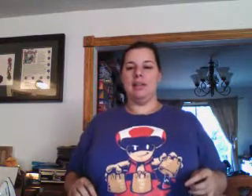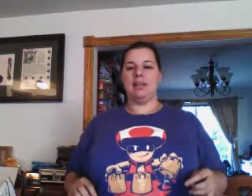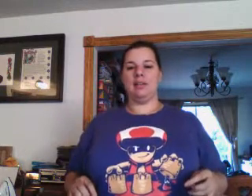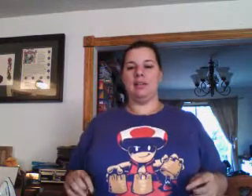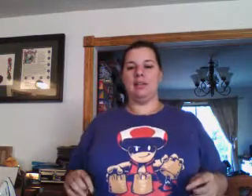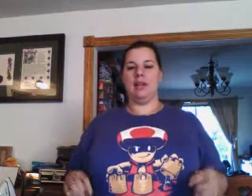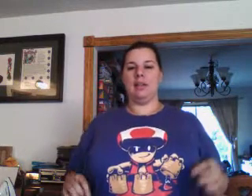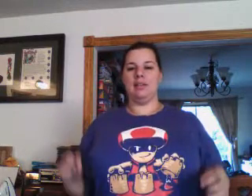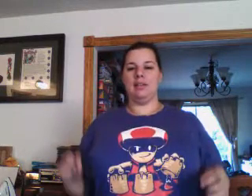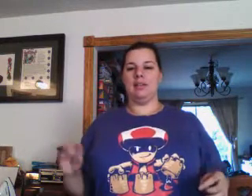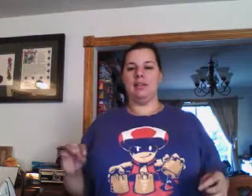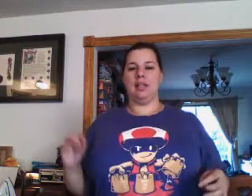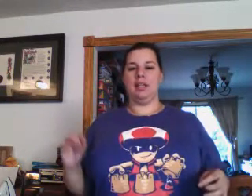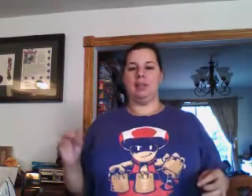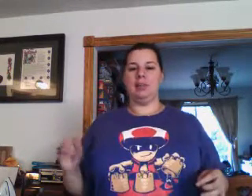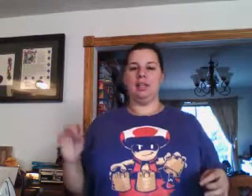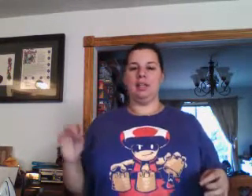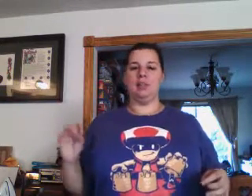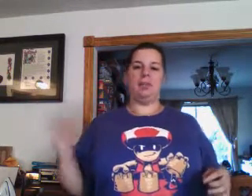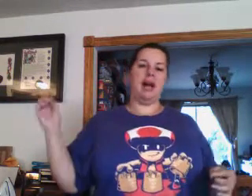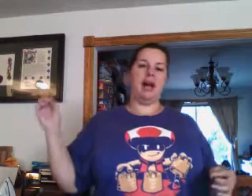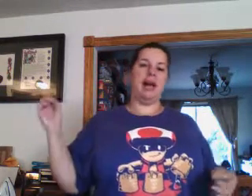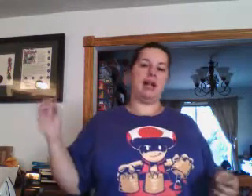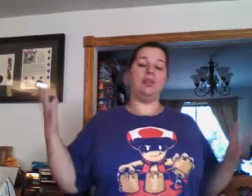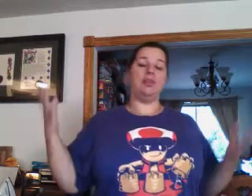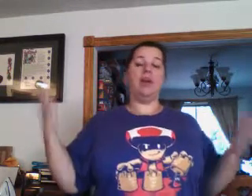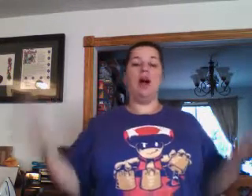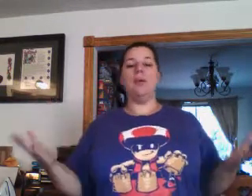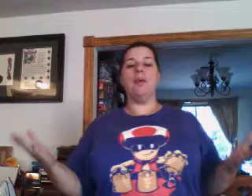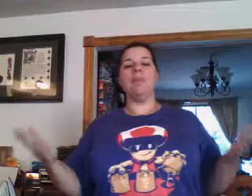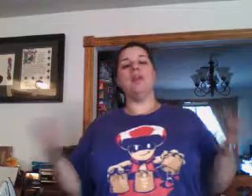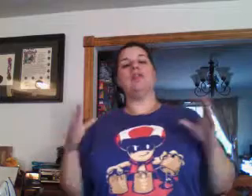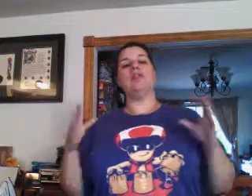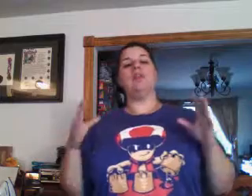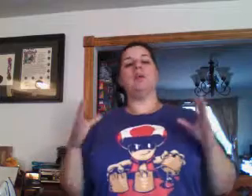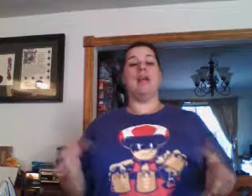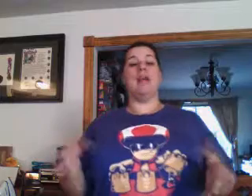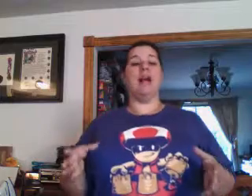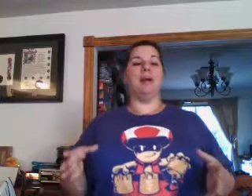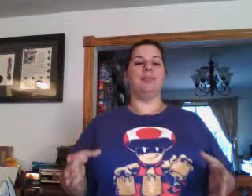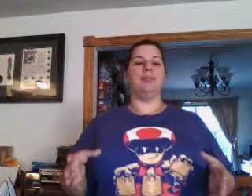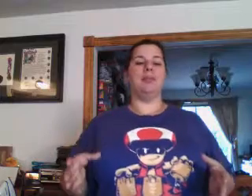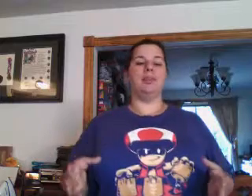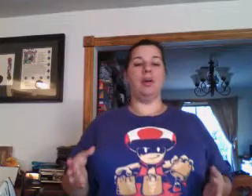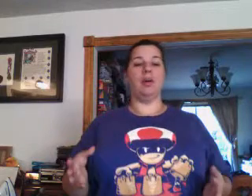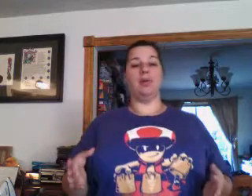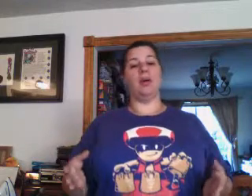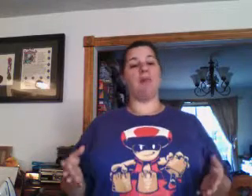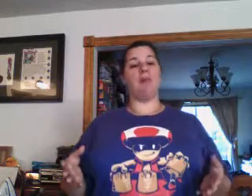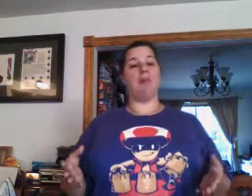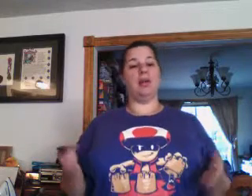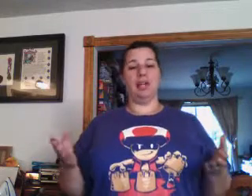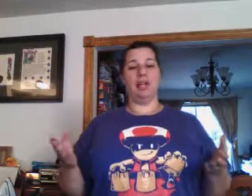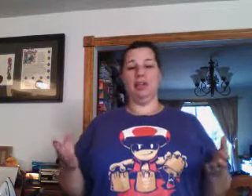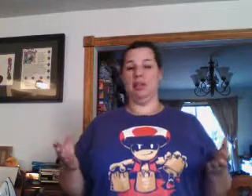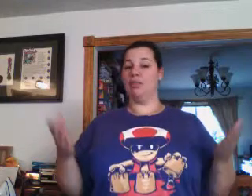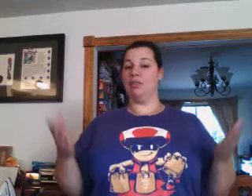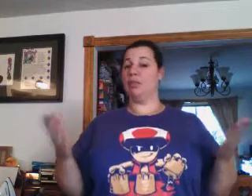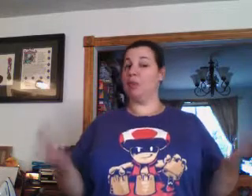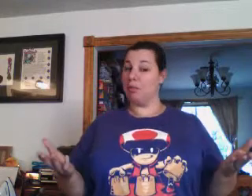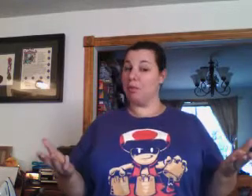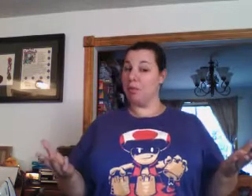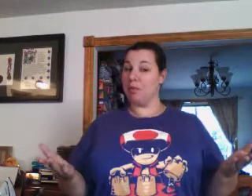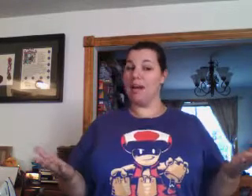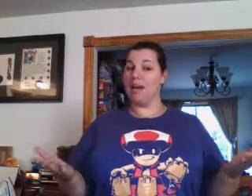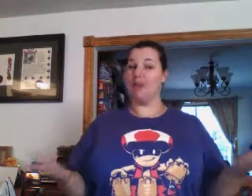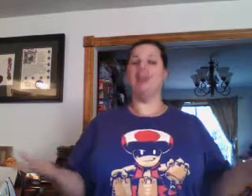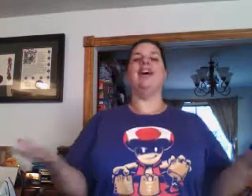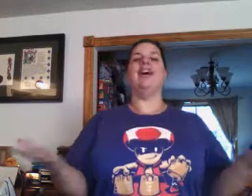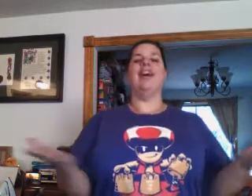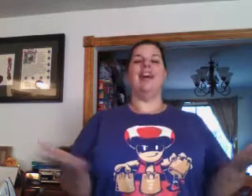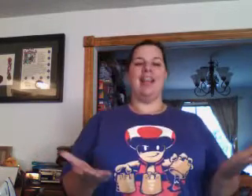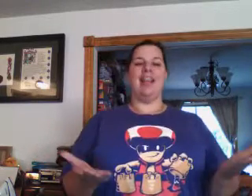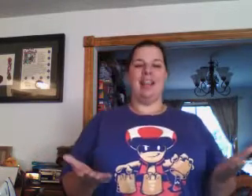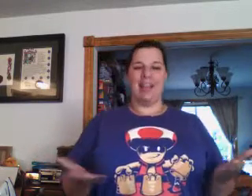Next we've got, let's see, we did want, buy, close. Oh, so there. So we all remember here. If we don't remember here,